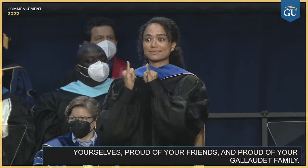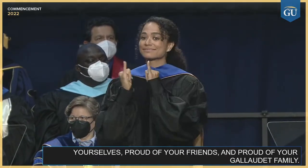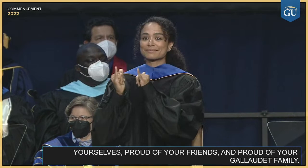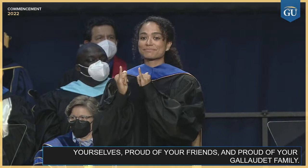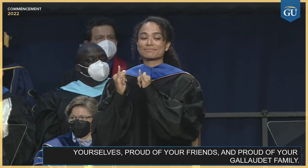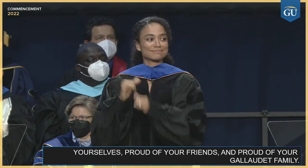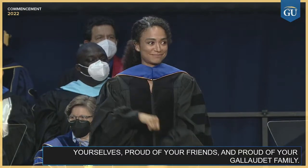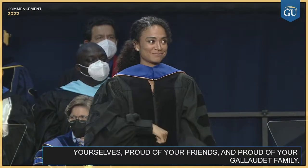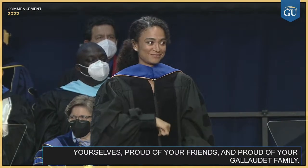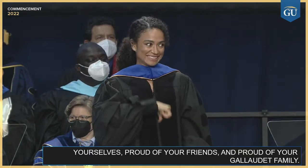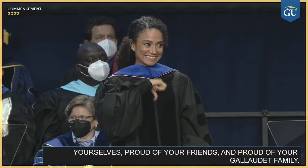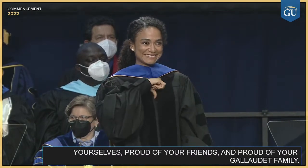I too am proud.